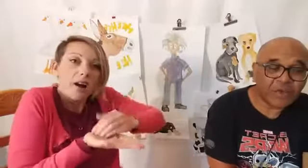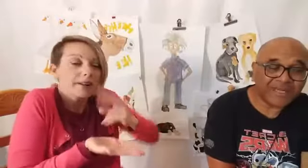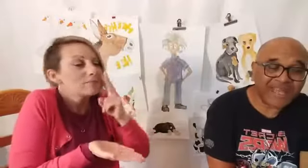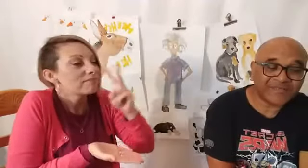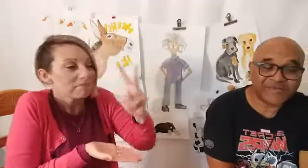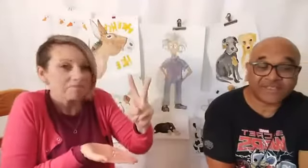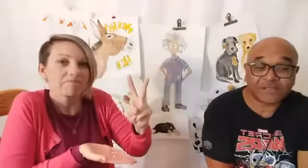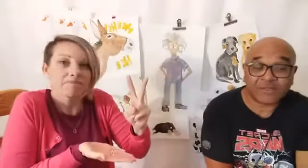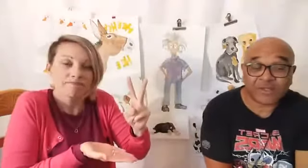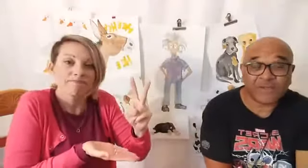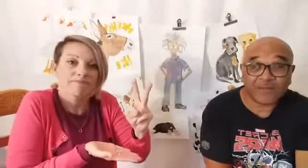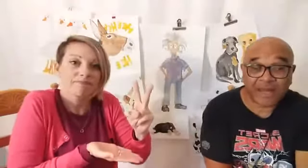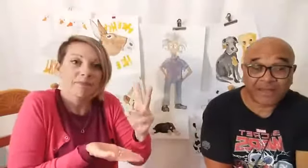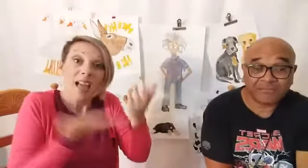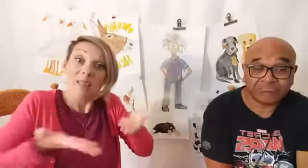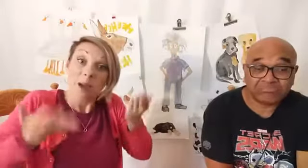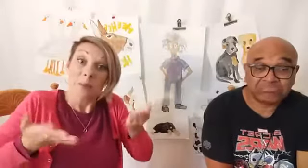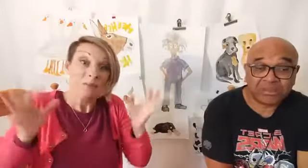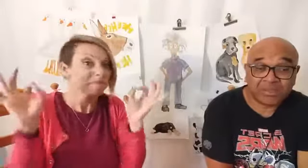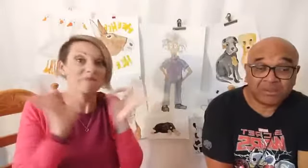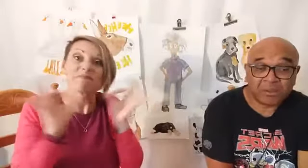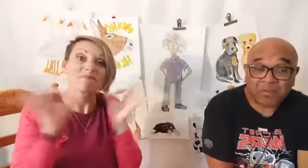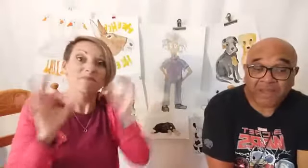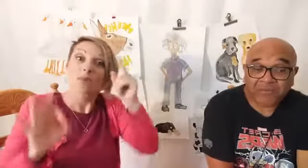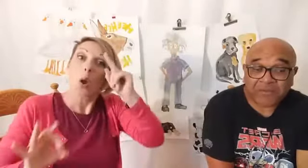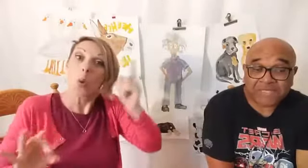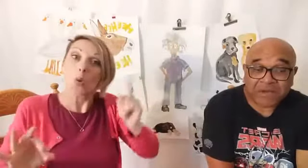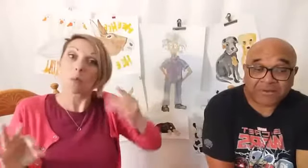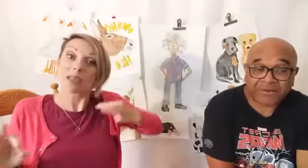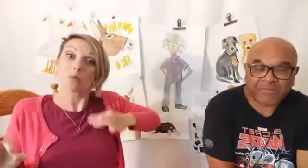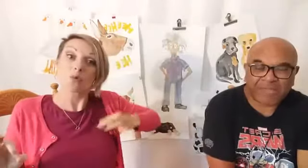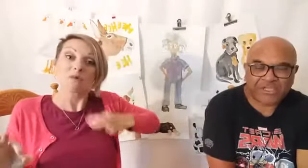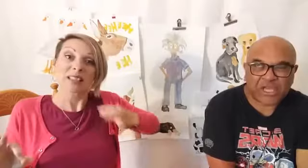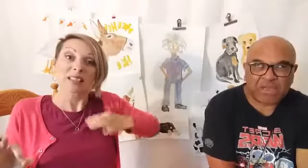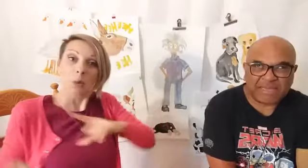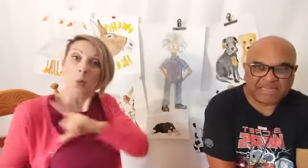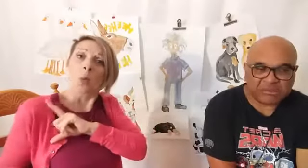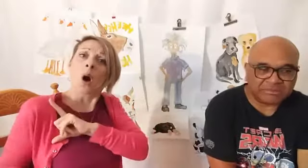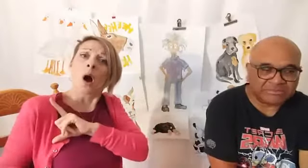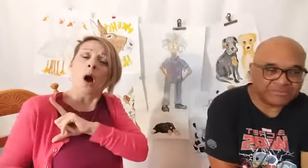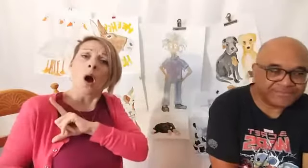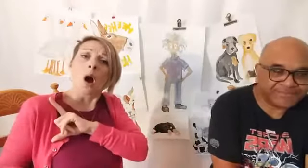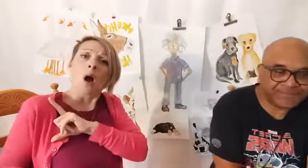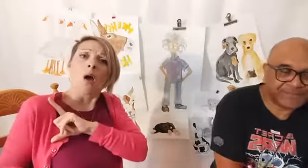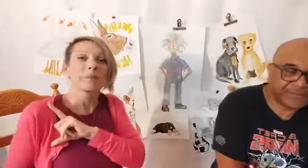Nobody has visitors because of a bug. Not a bug from his garden, but the germy sort.